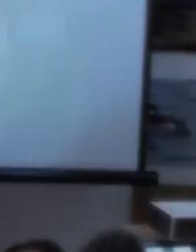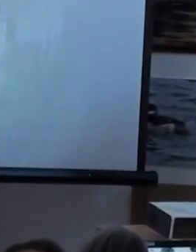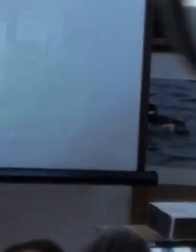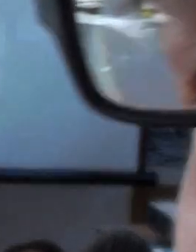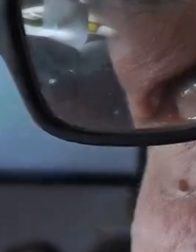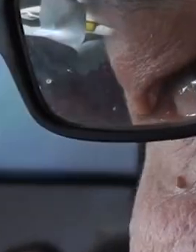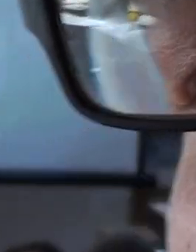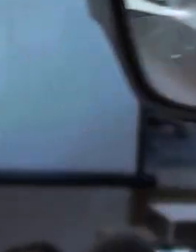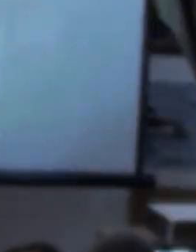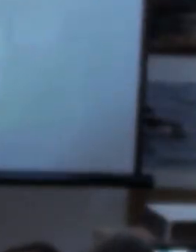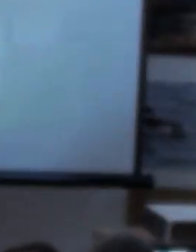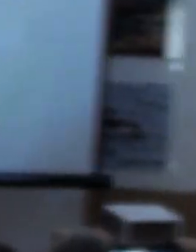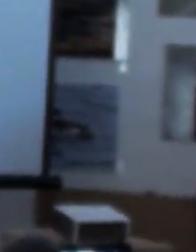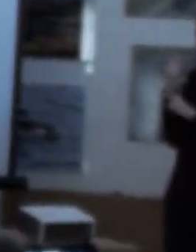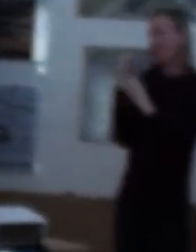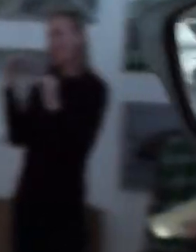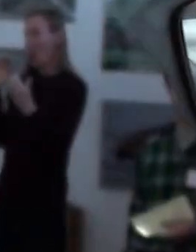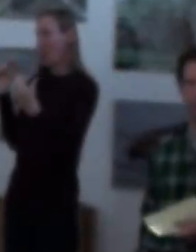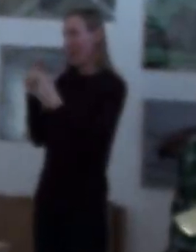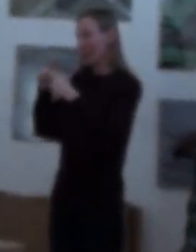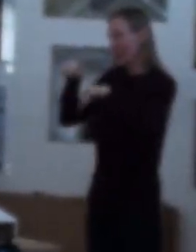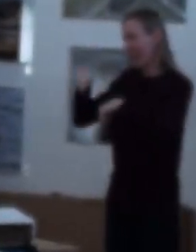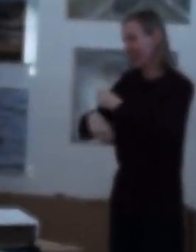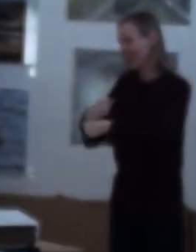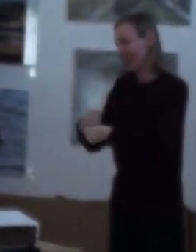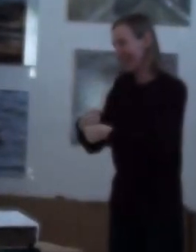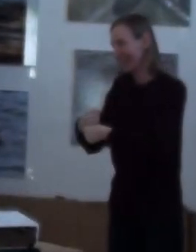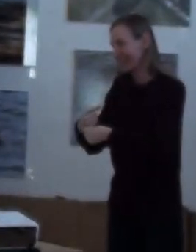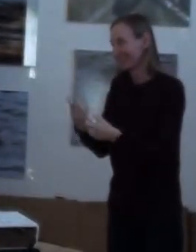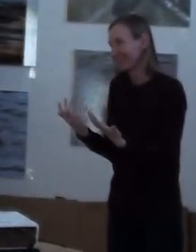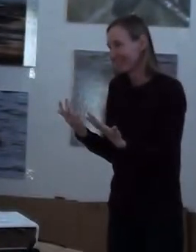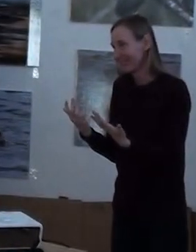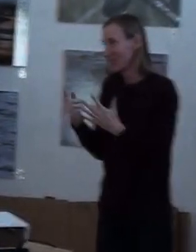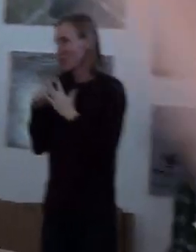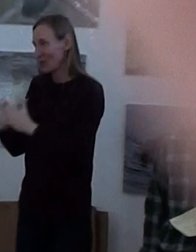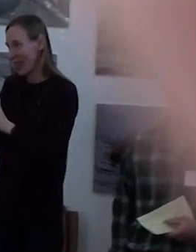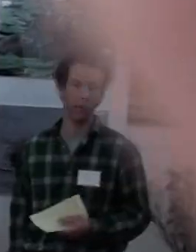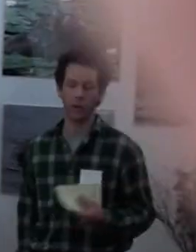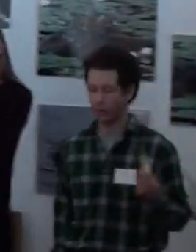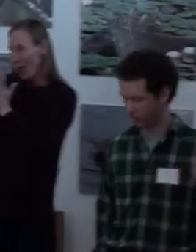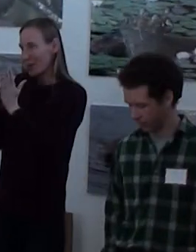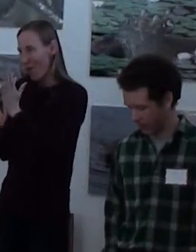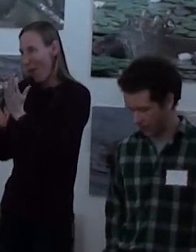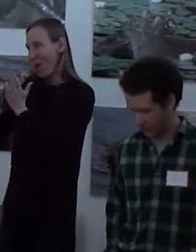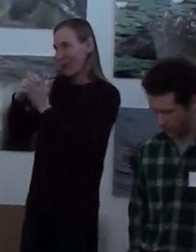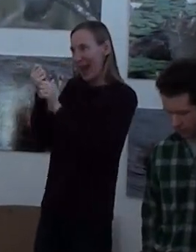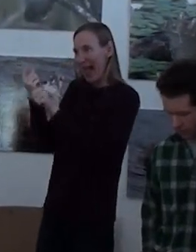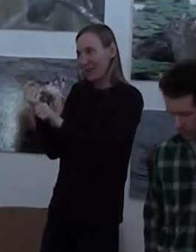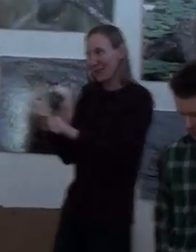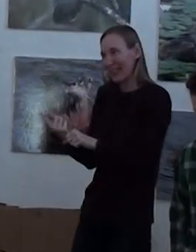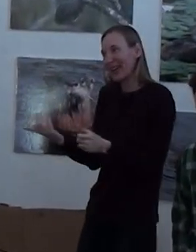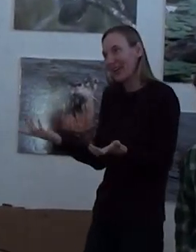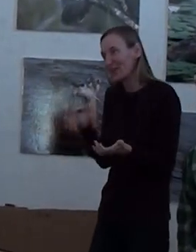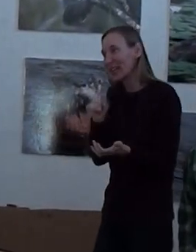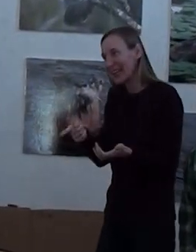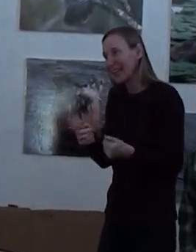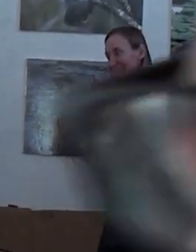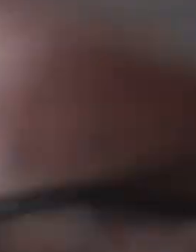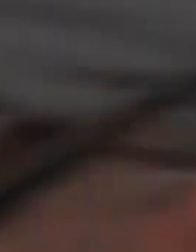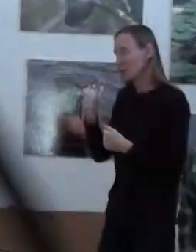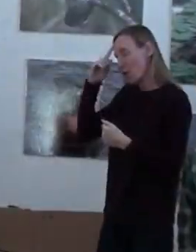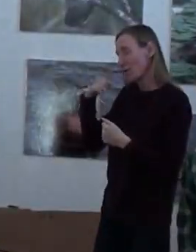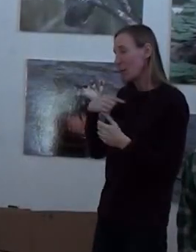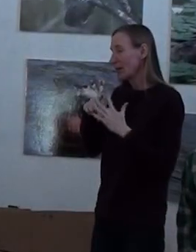you know, put that on the shelf as a little note to yourself, but you start again at zero this season. So anyways, started as a